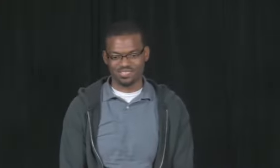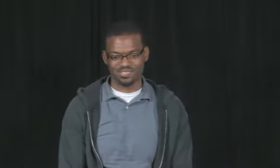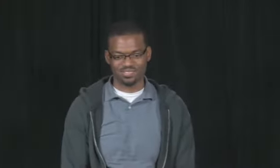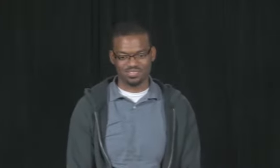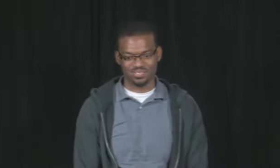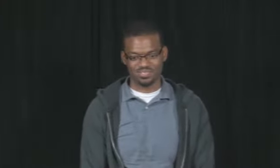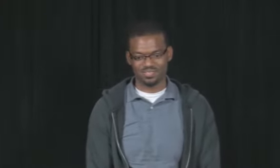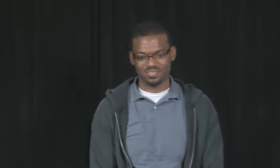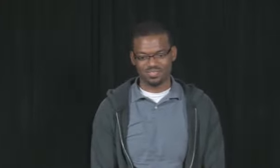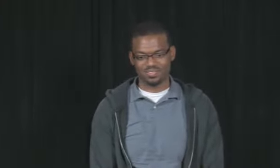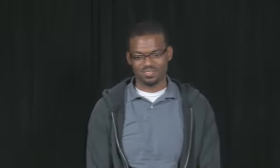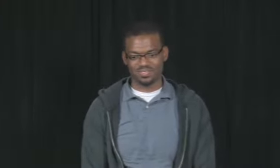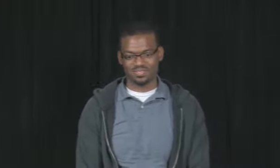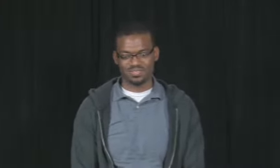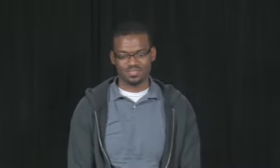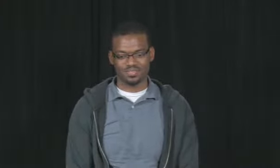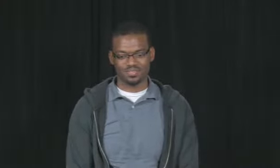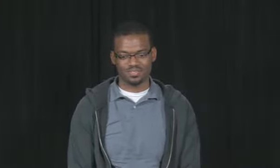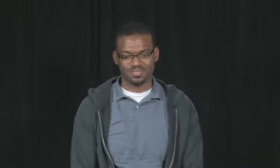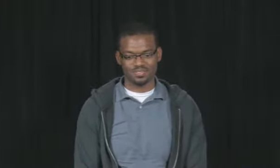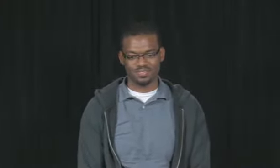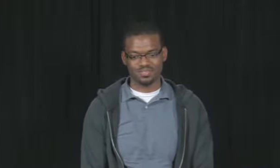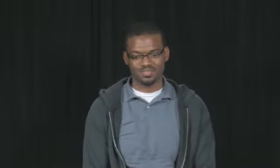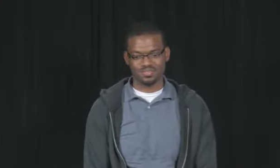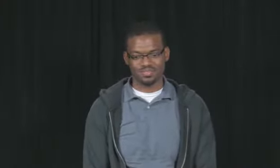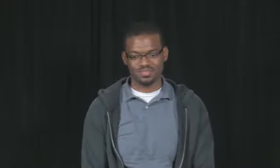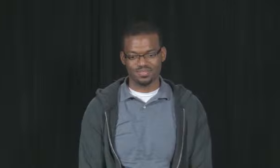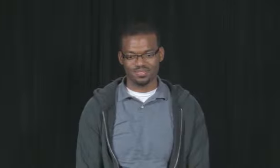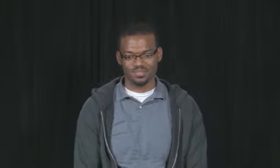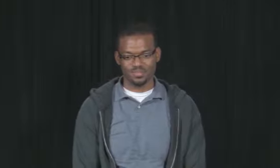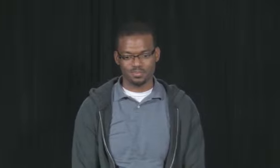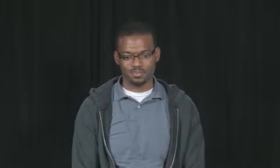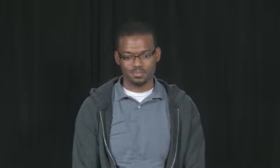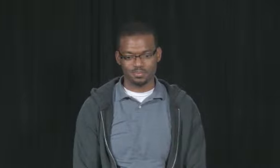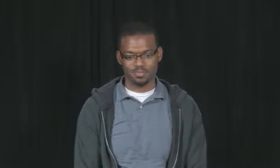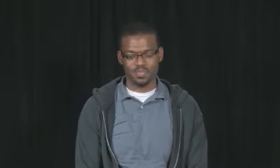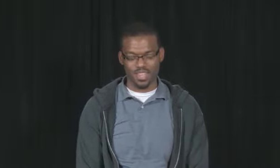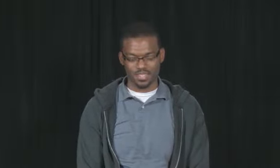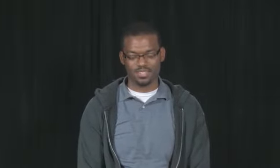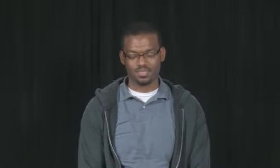doesn't screw up the lawfulness of the form. Yes. Right?